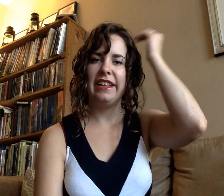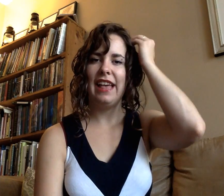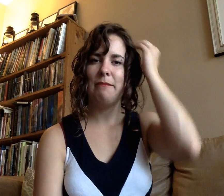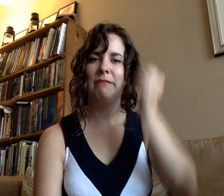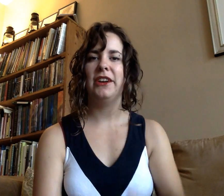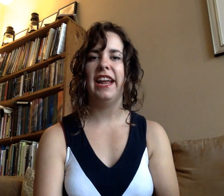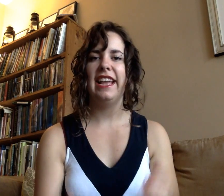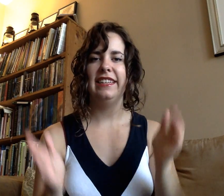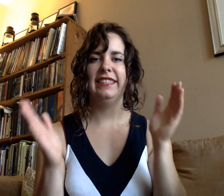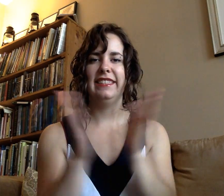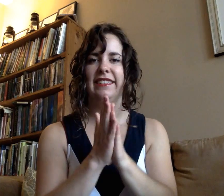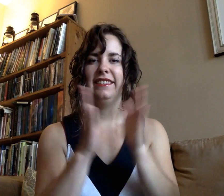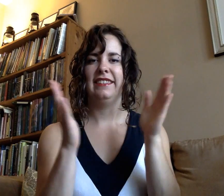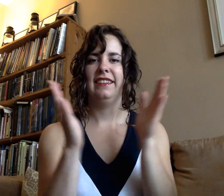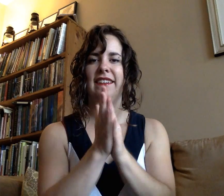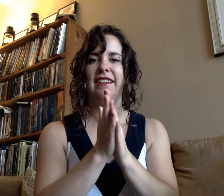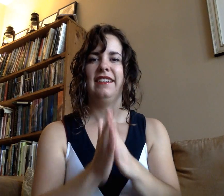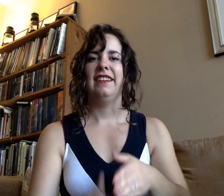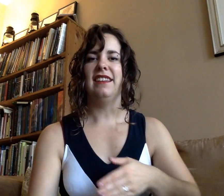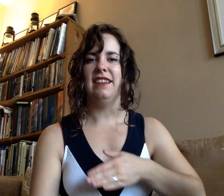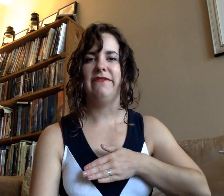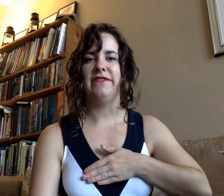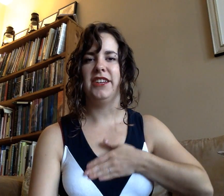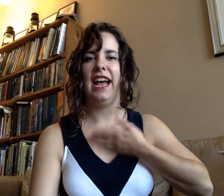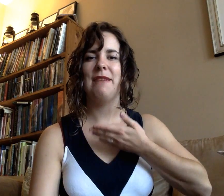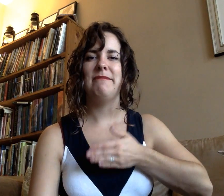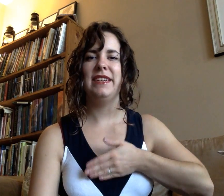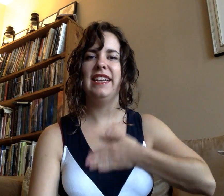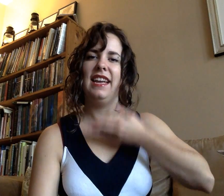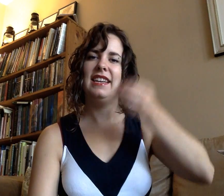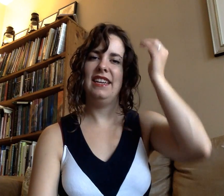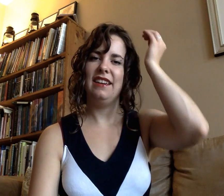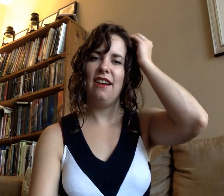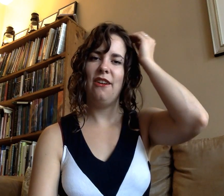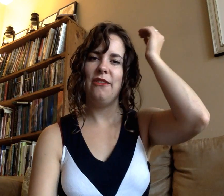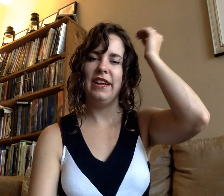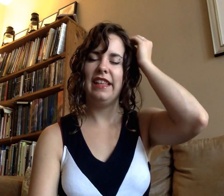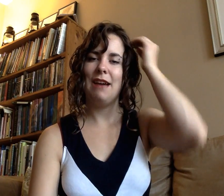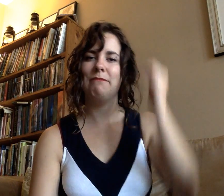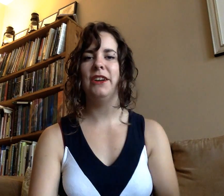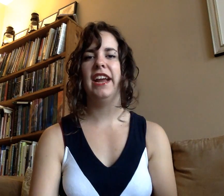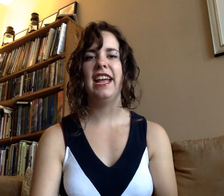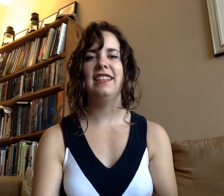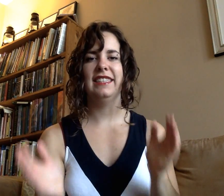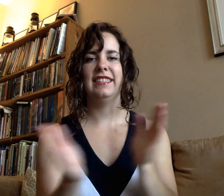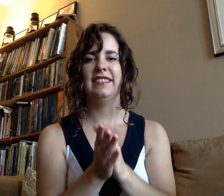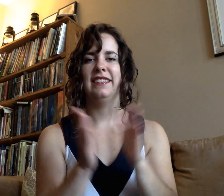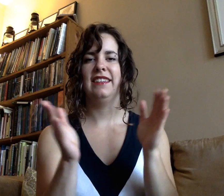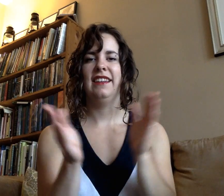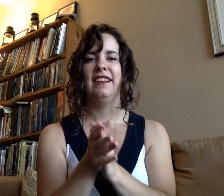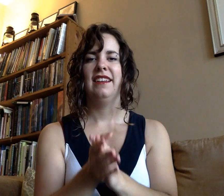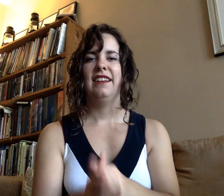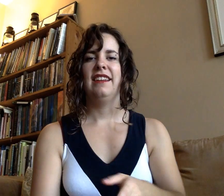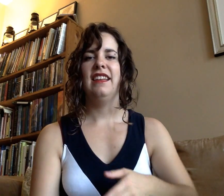clap your hands. If you're happy and you know it, clap your hands. If